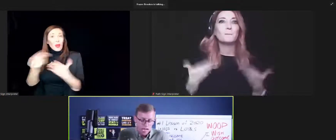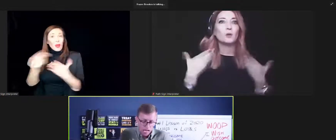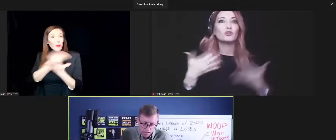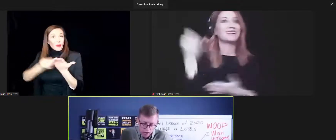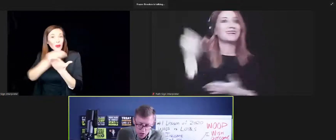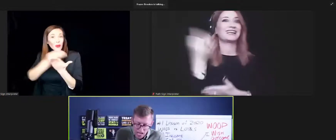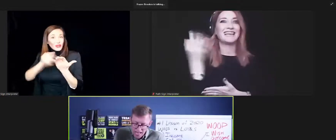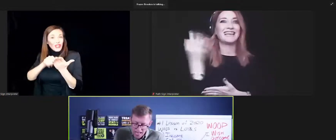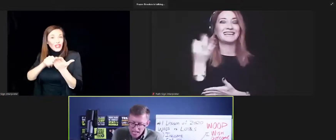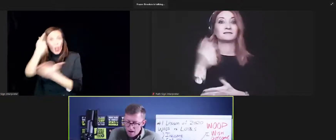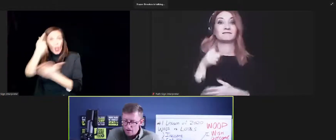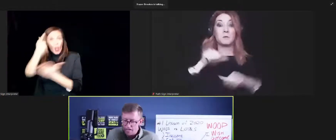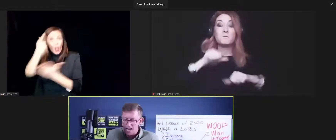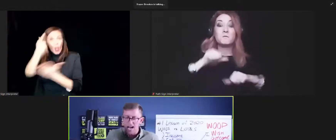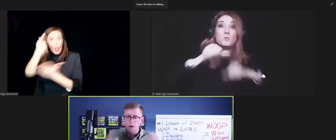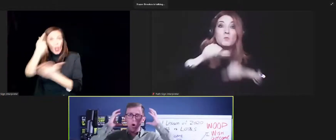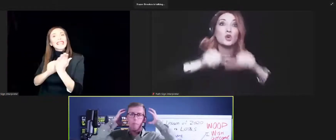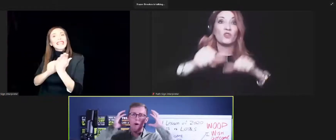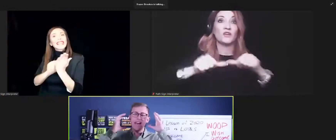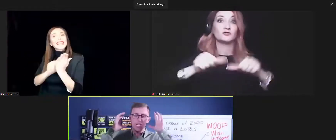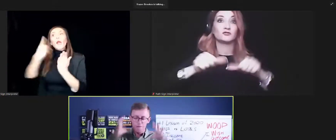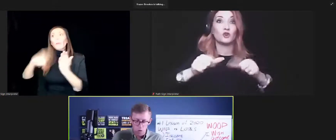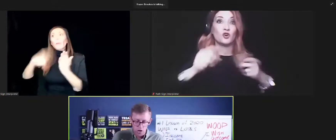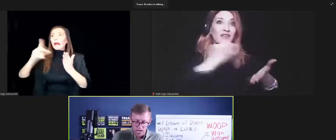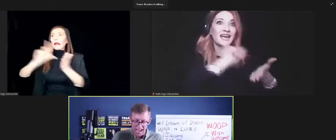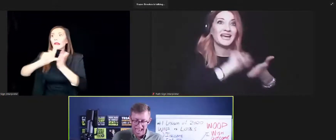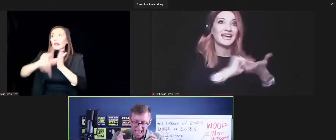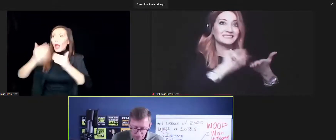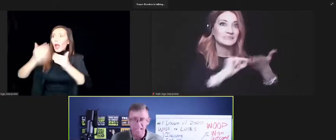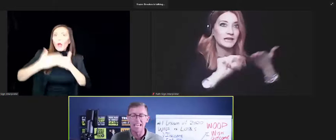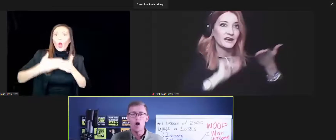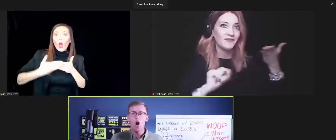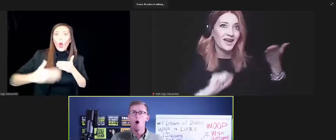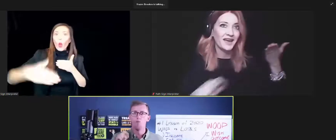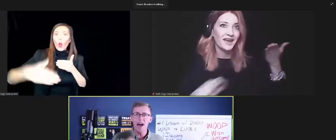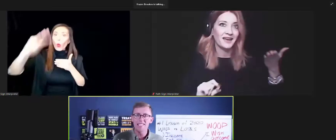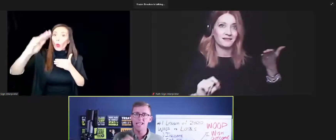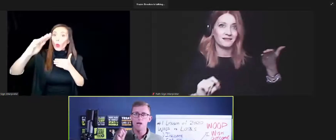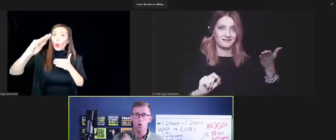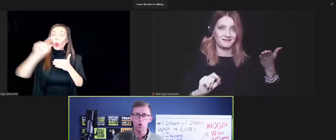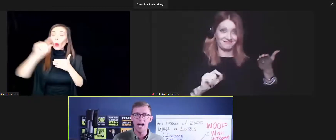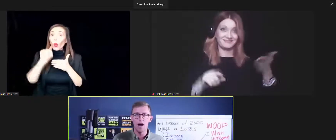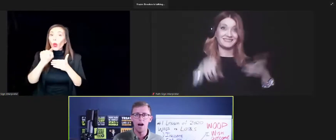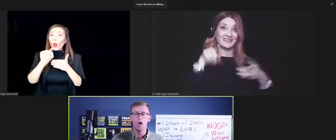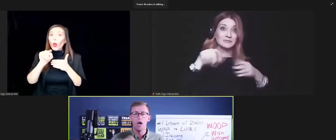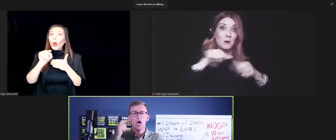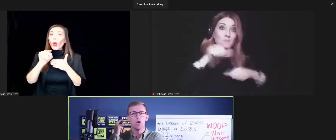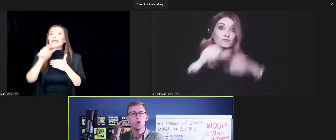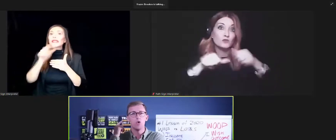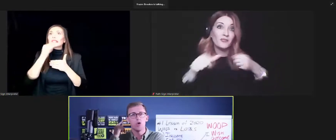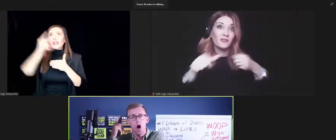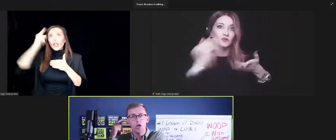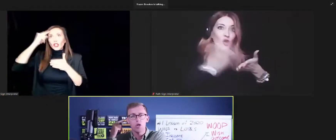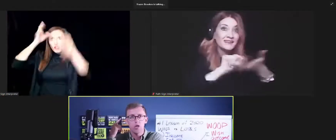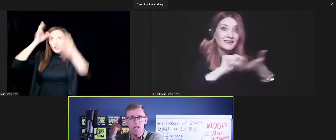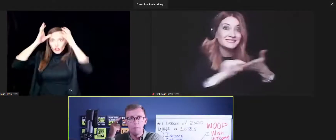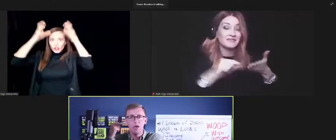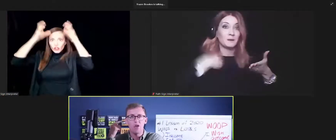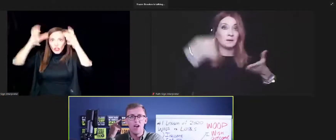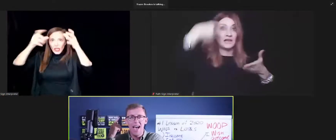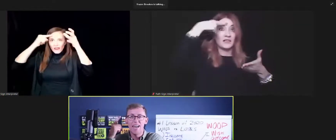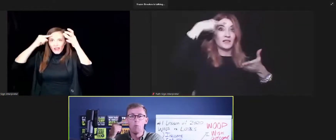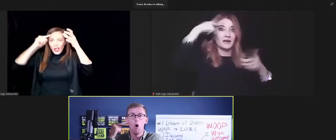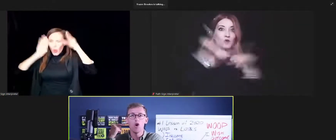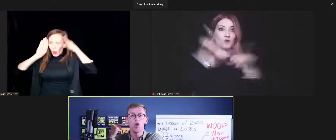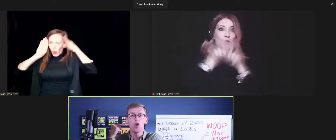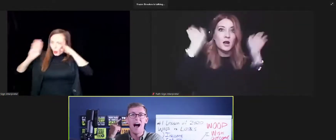take an extended period of time where your brain is focusing heavily on writing goals down, you start to establish in your